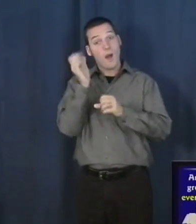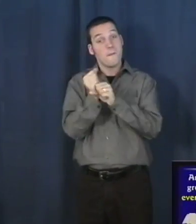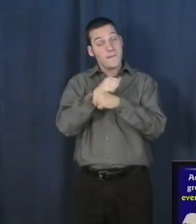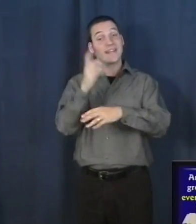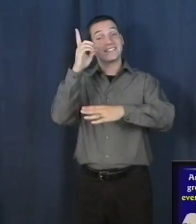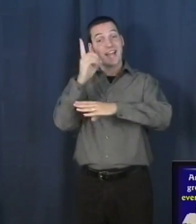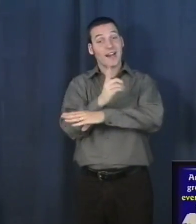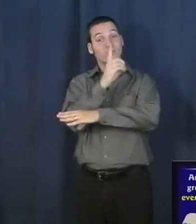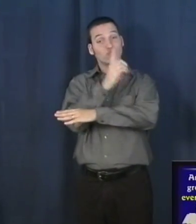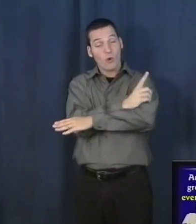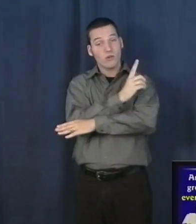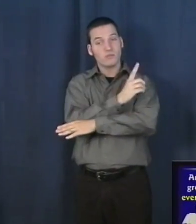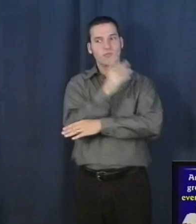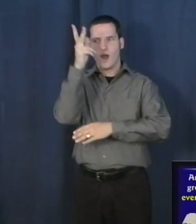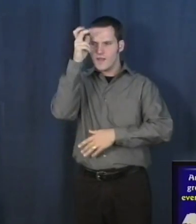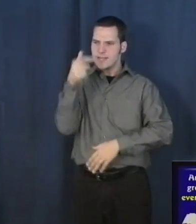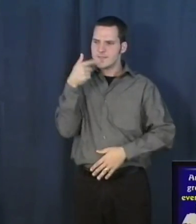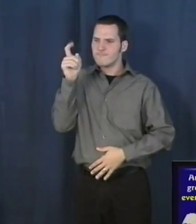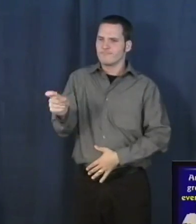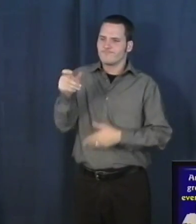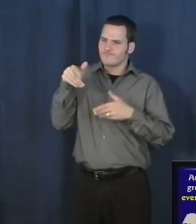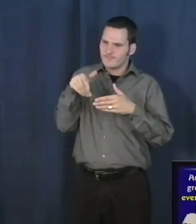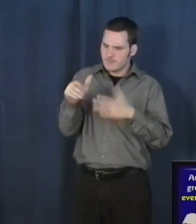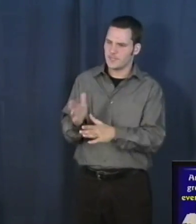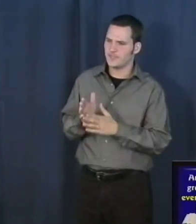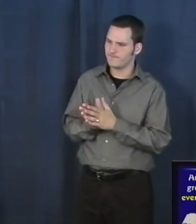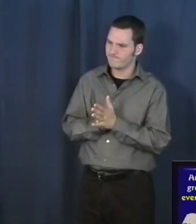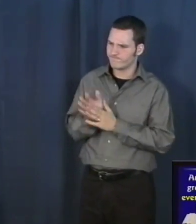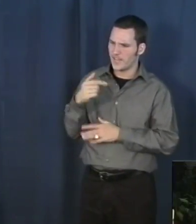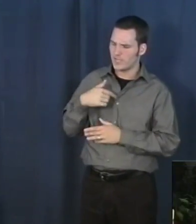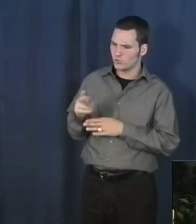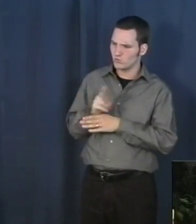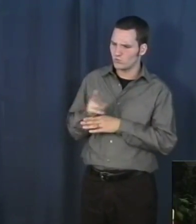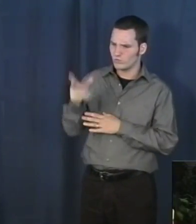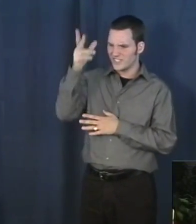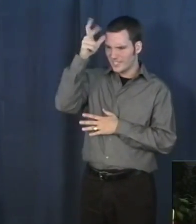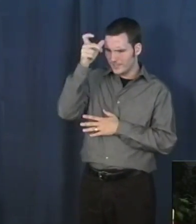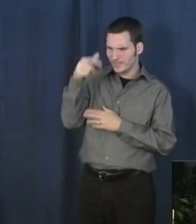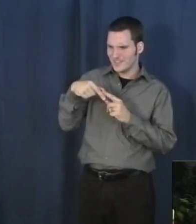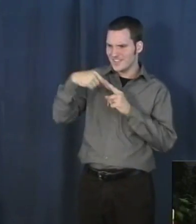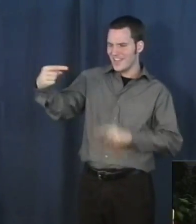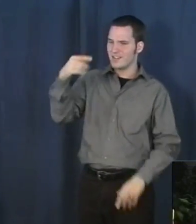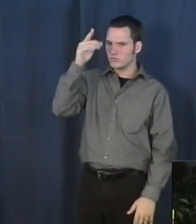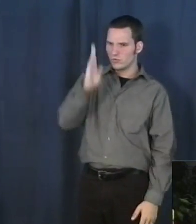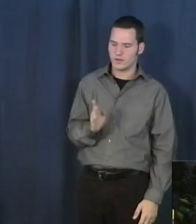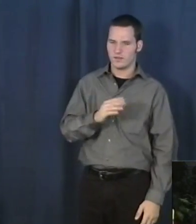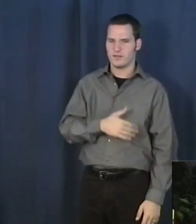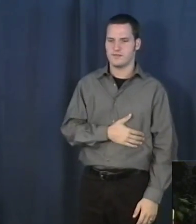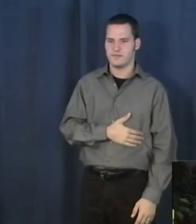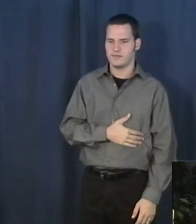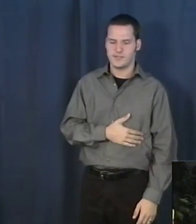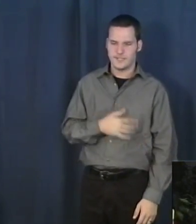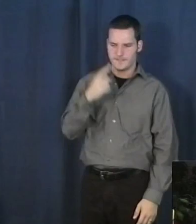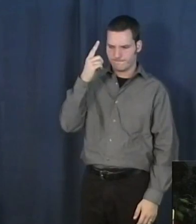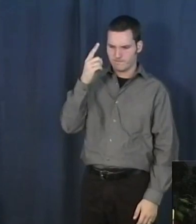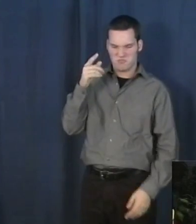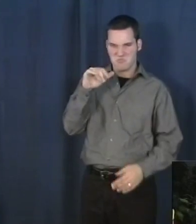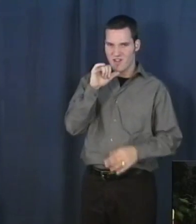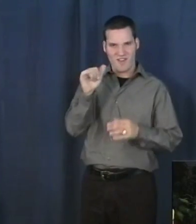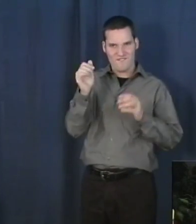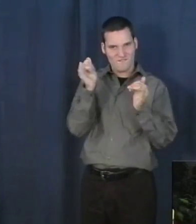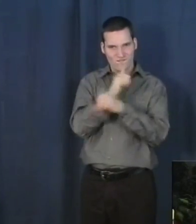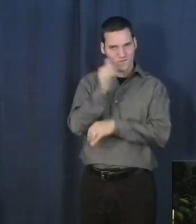dinosaurs. And Satan said, you know, there has to be some way to use dinosaurs against God. But he couldn't fool